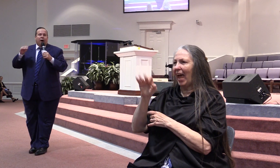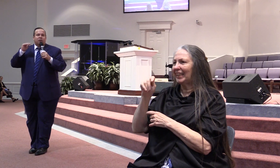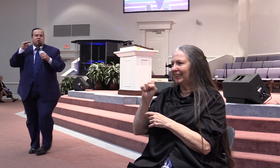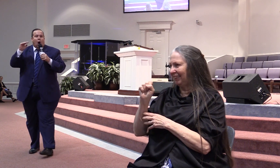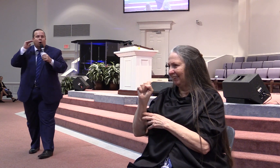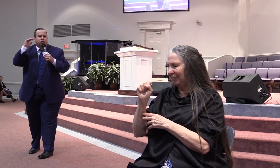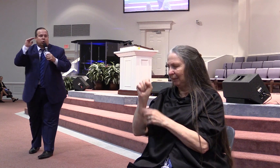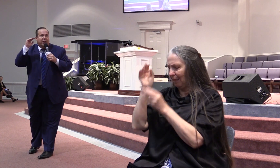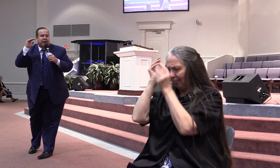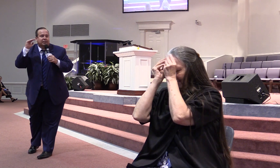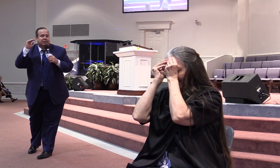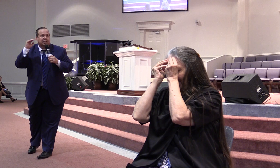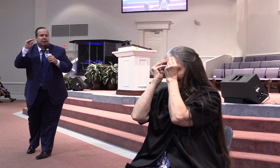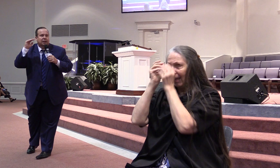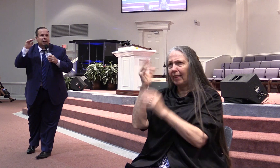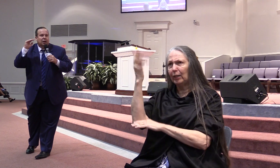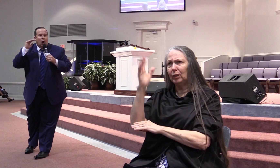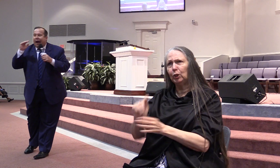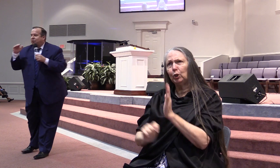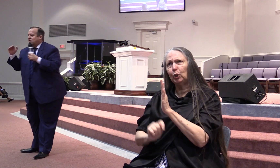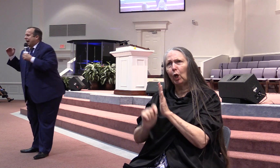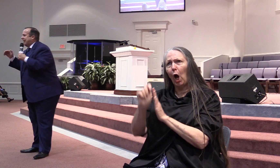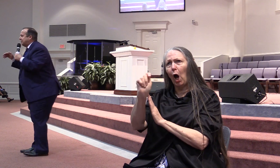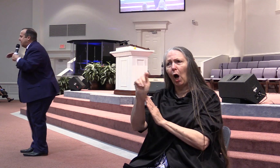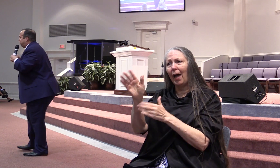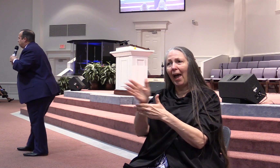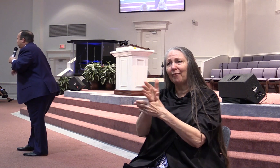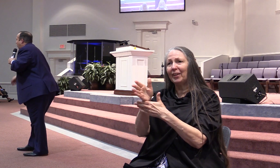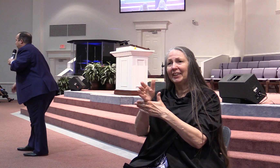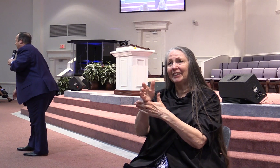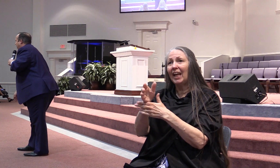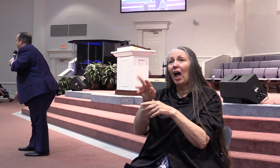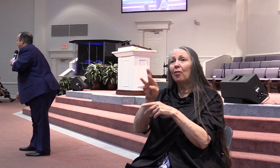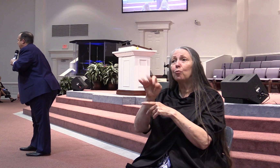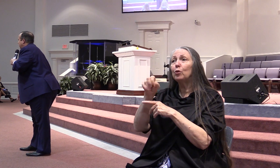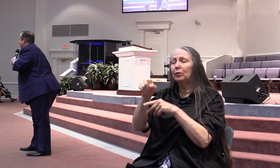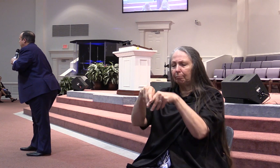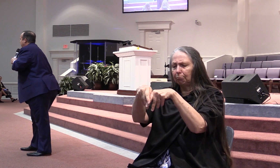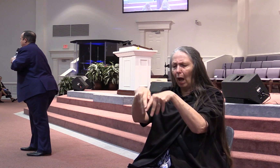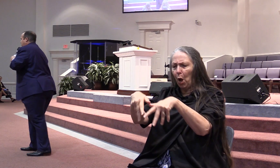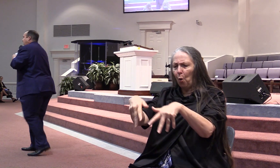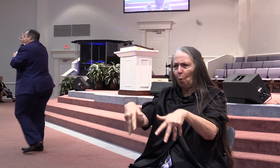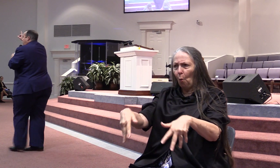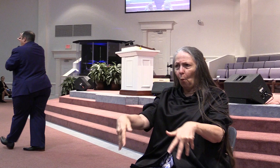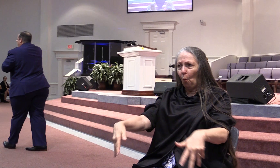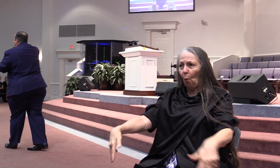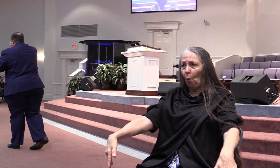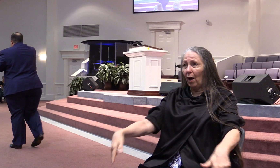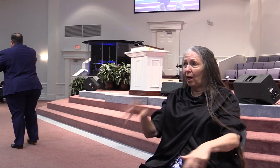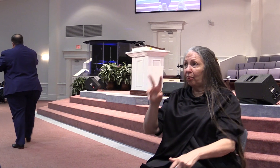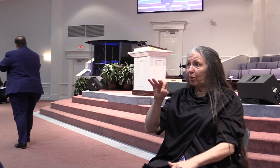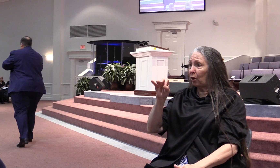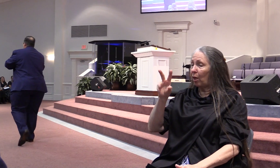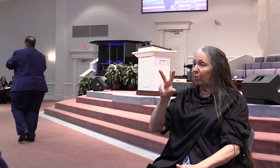That however tall the tree is, on average, that's how deep the roots go under the ground. If you see a 30-foot maple,